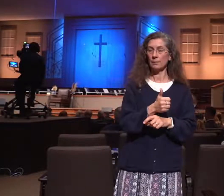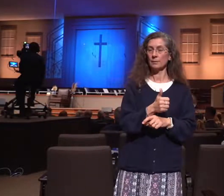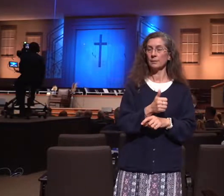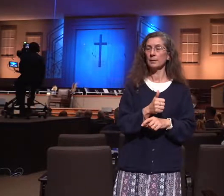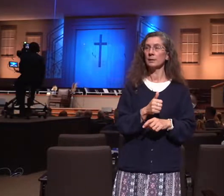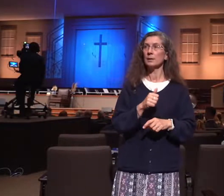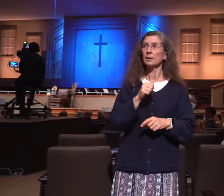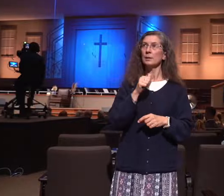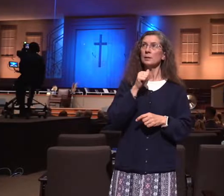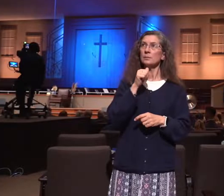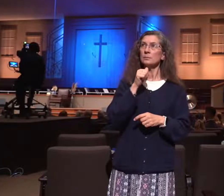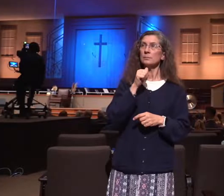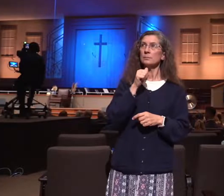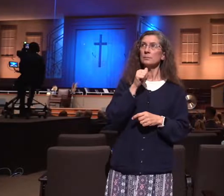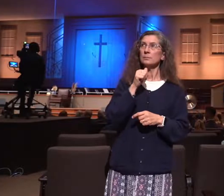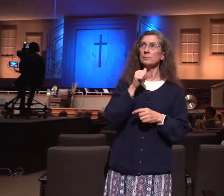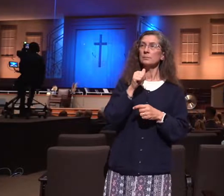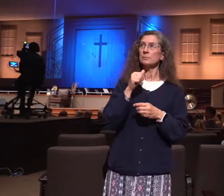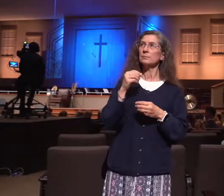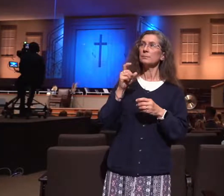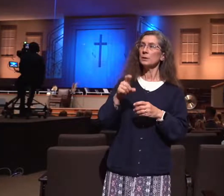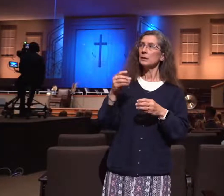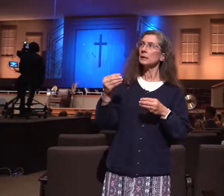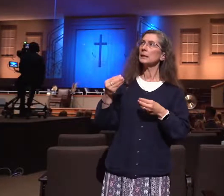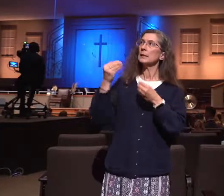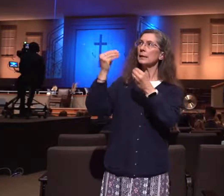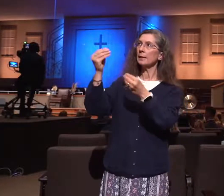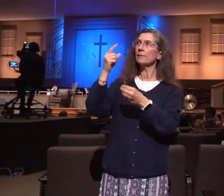Don't fail to give to world evangelization.